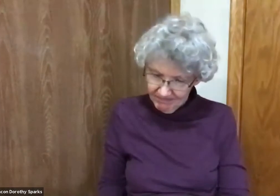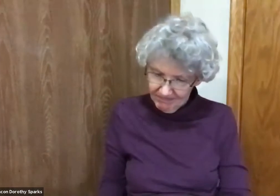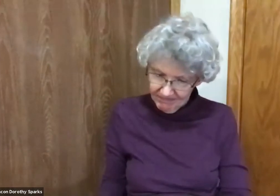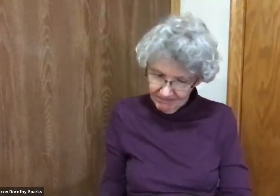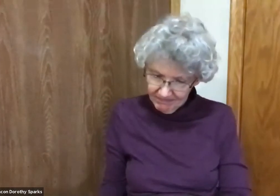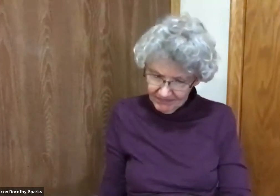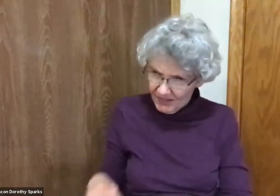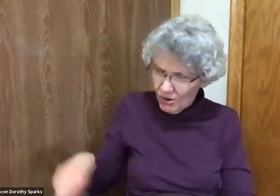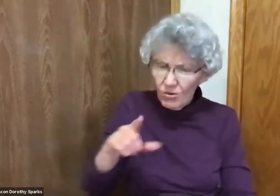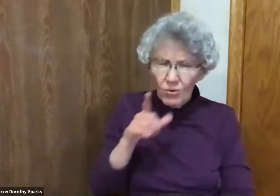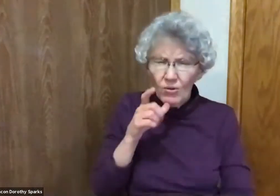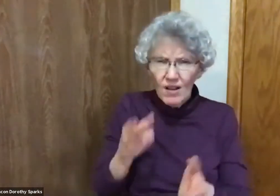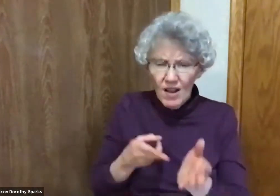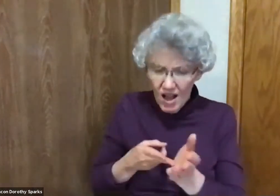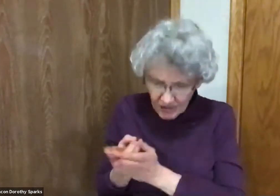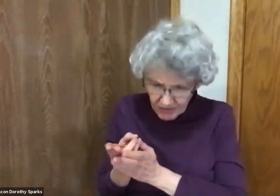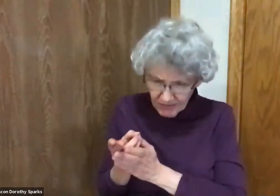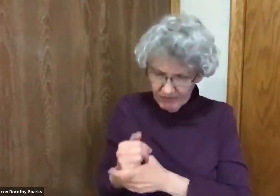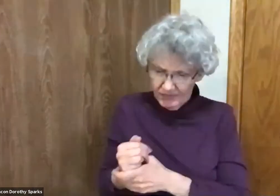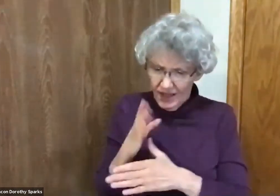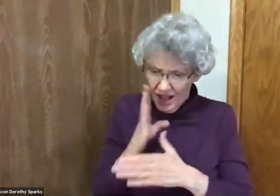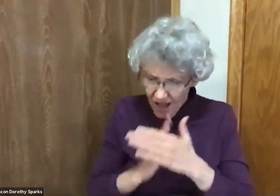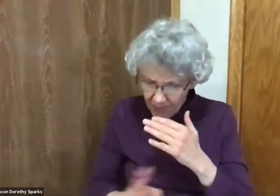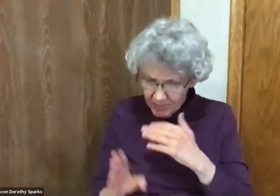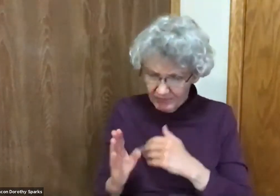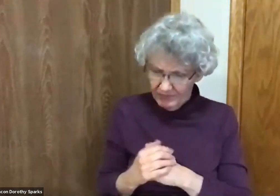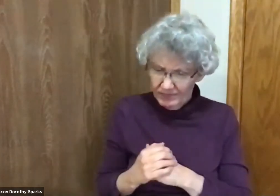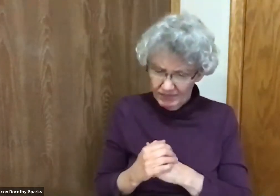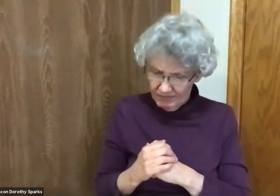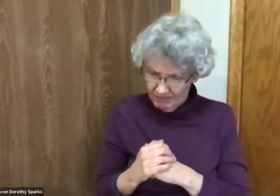And lift up the lowly.